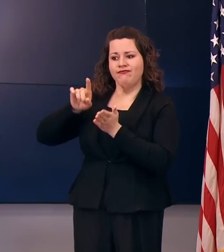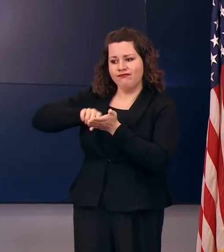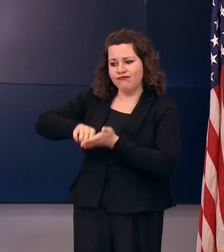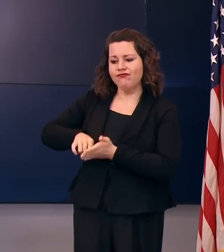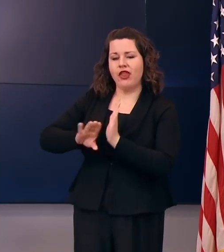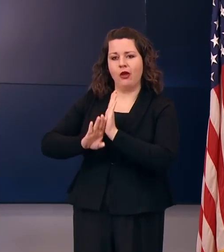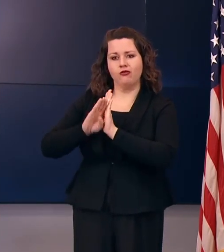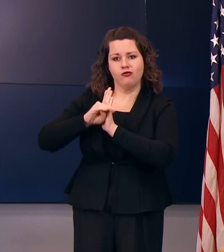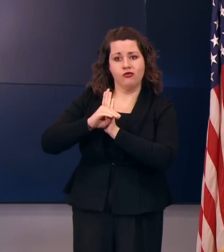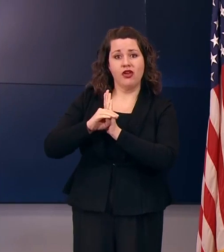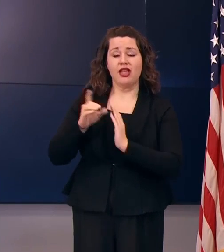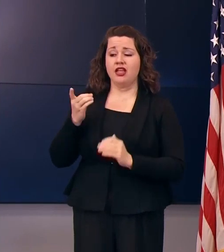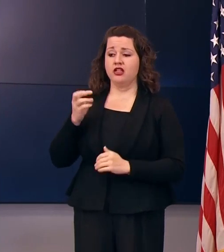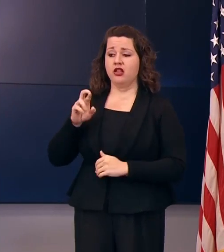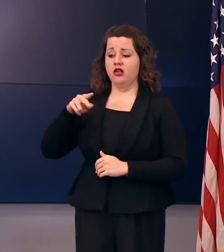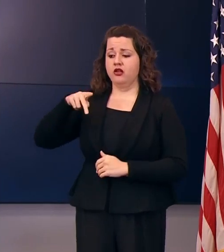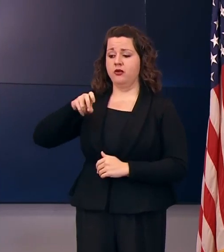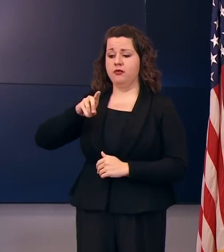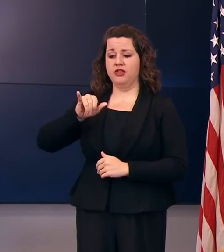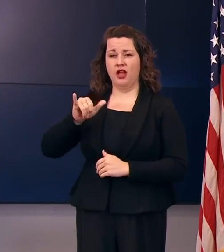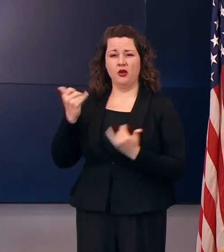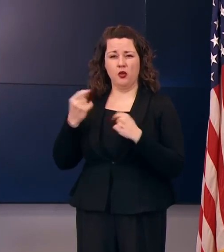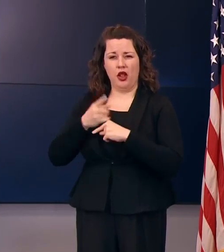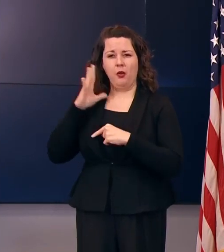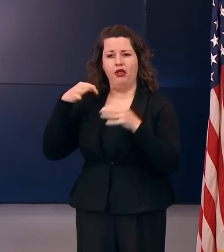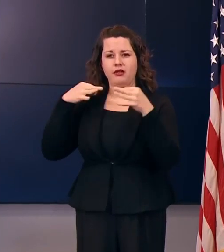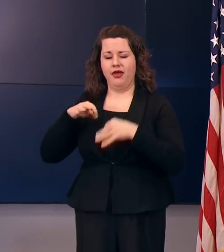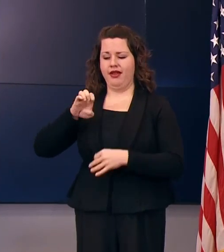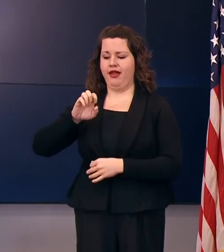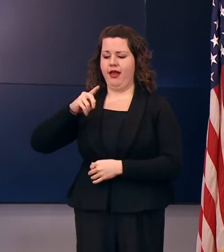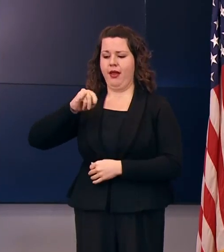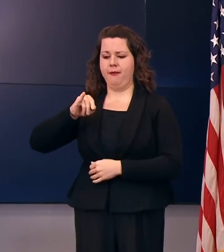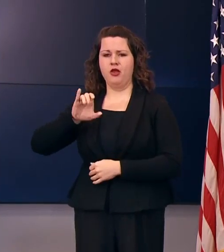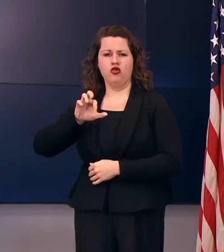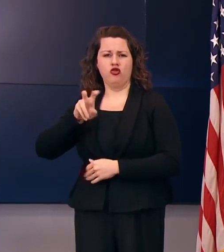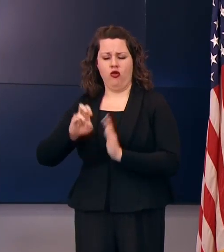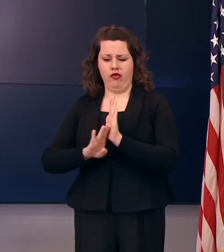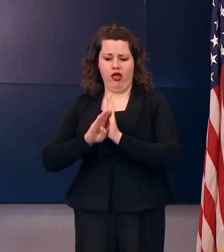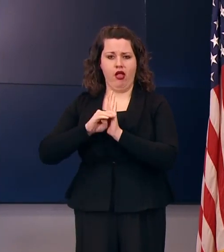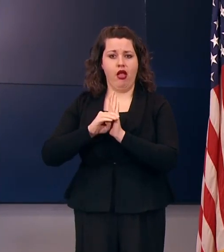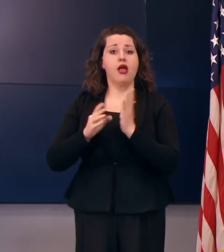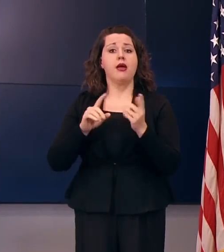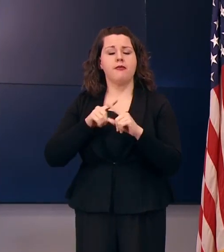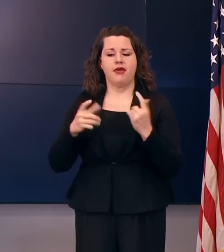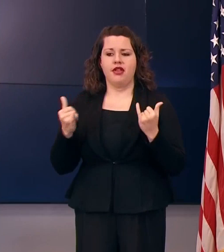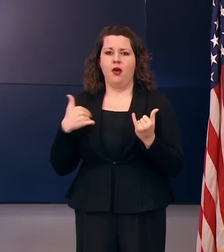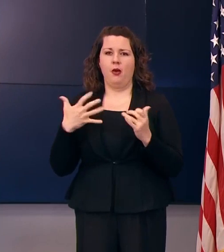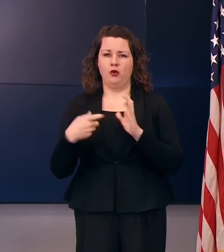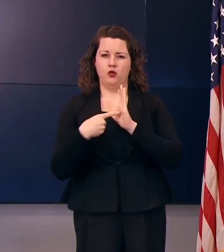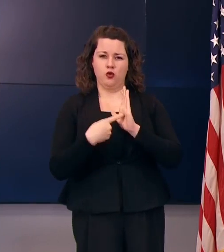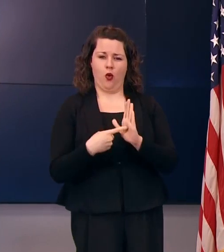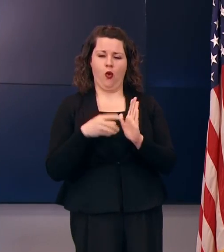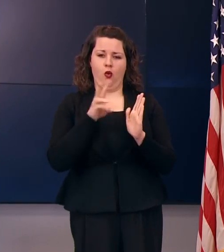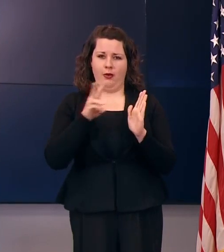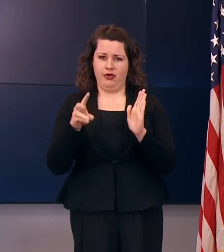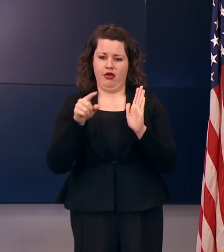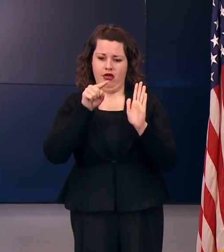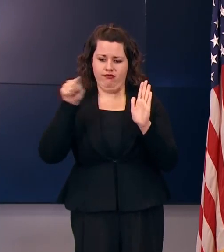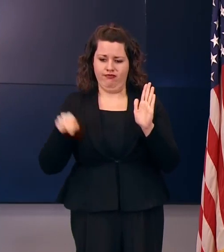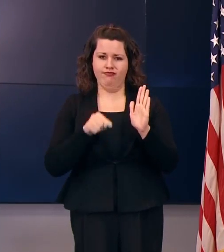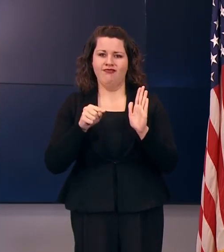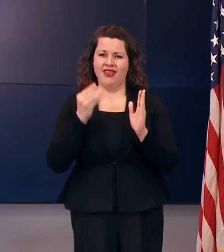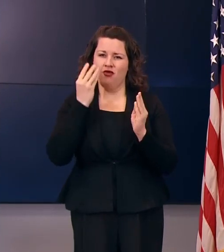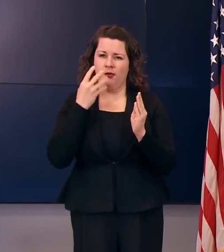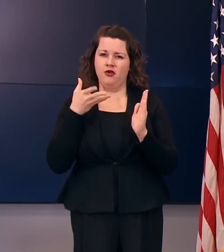to give you an overview of the EPI curve. But first, I want to give you a quick tour of the dashboard and the information that you'll find